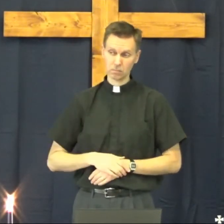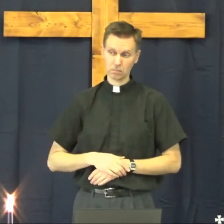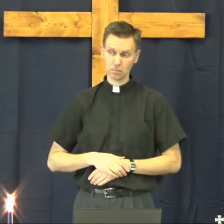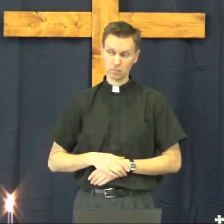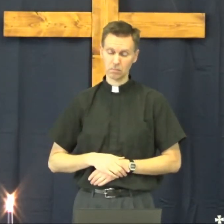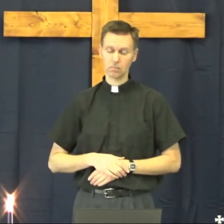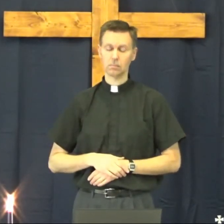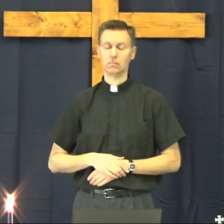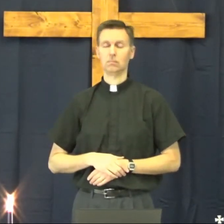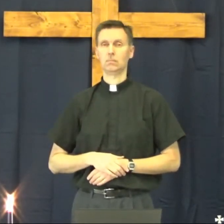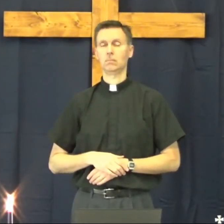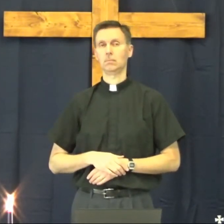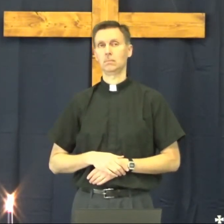Yeah.